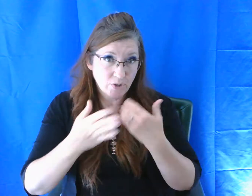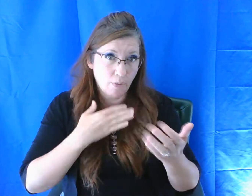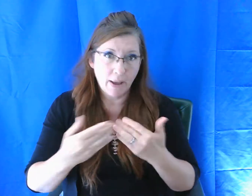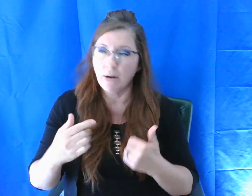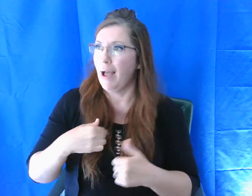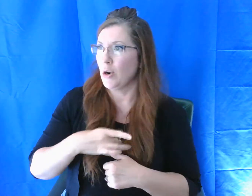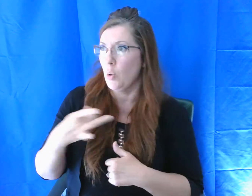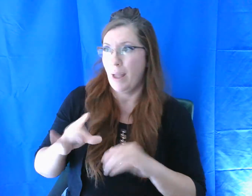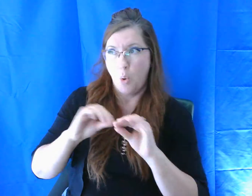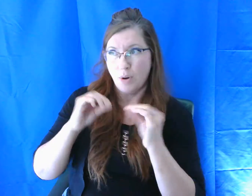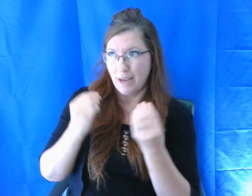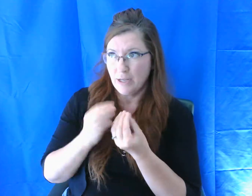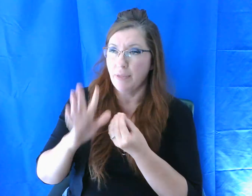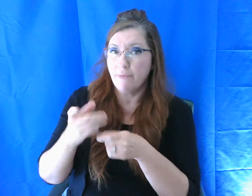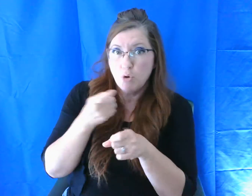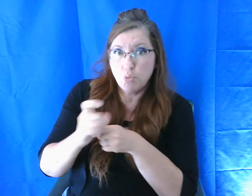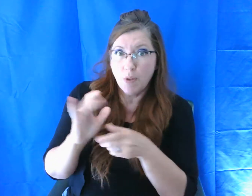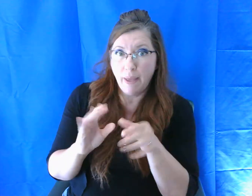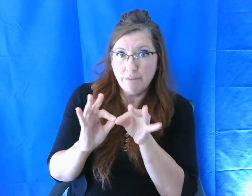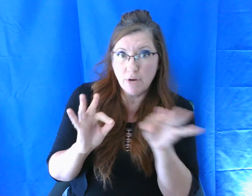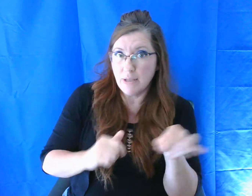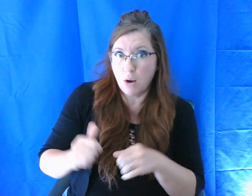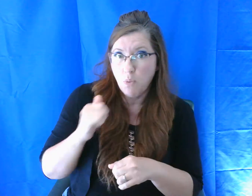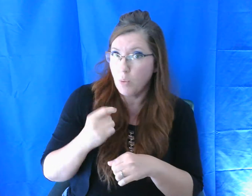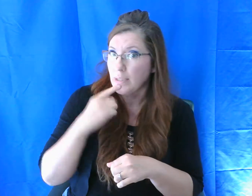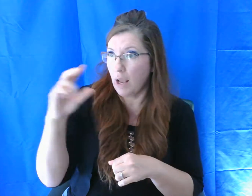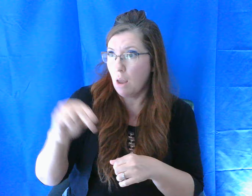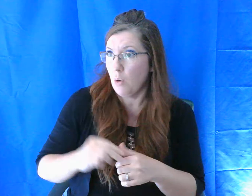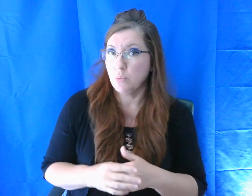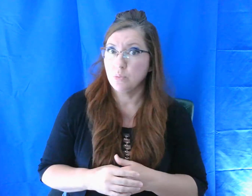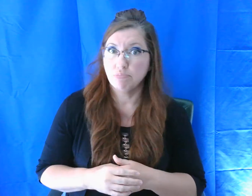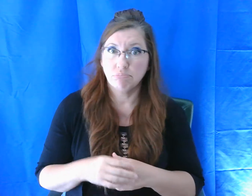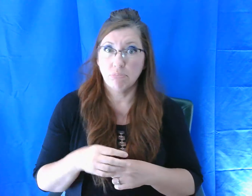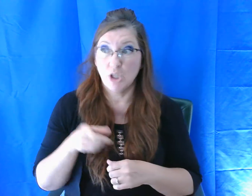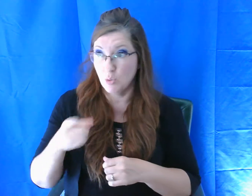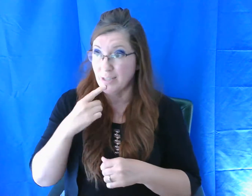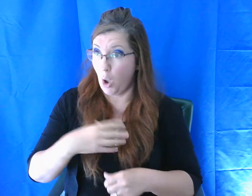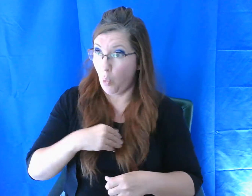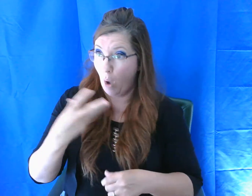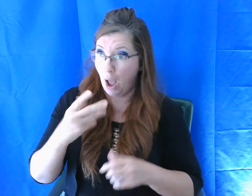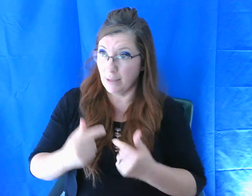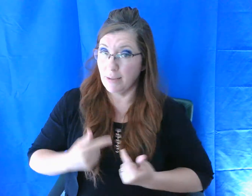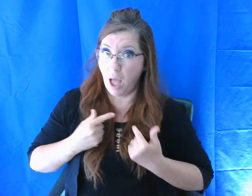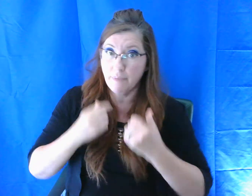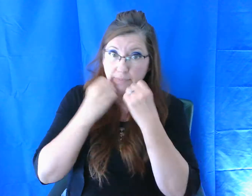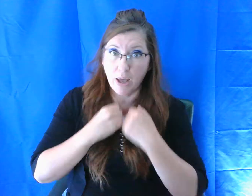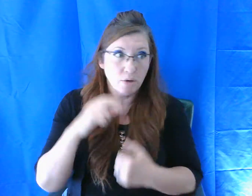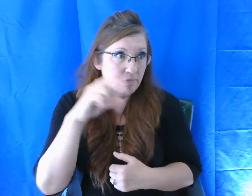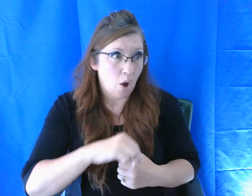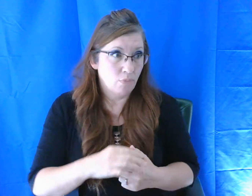and they have corrupted that phrase, and I will not say it. No. Will you say White Lives Matter? No. Well, why